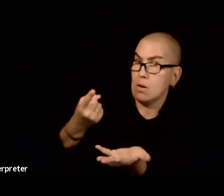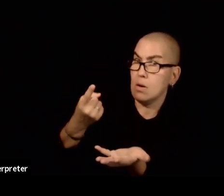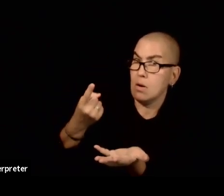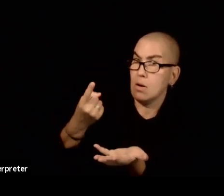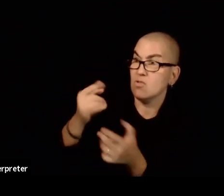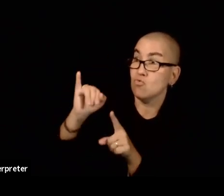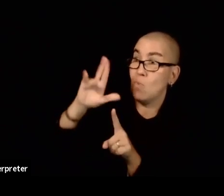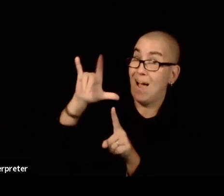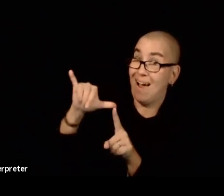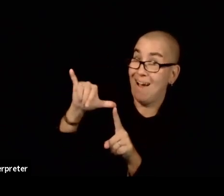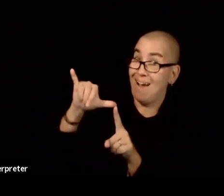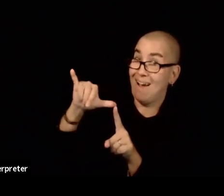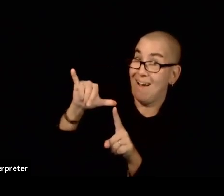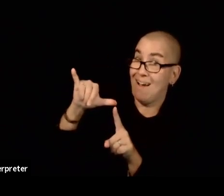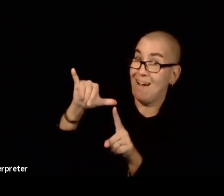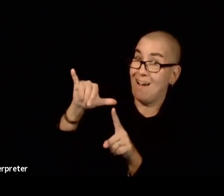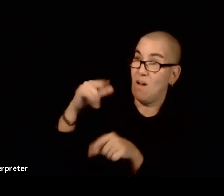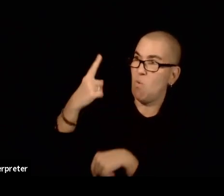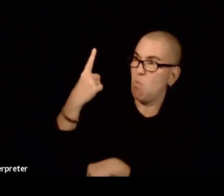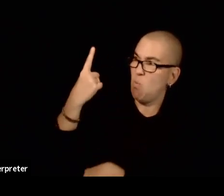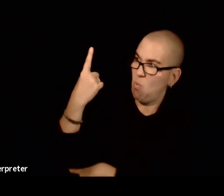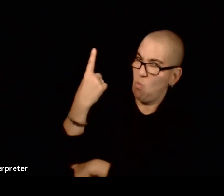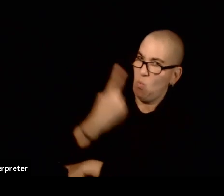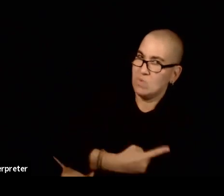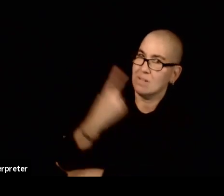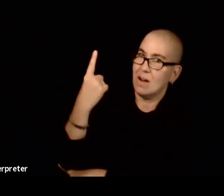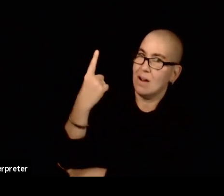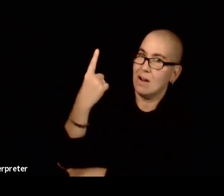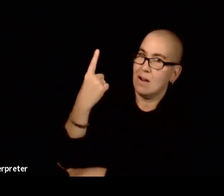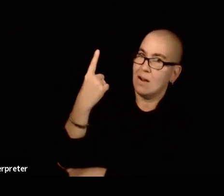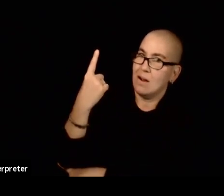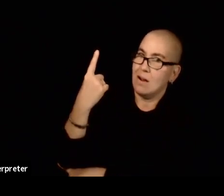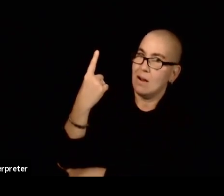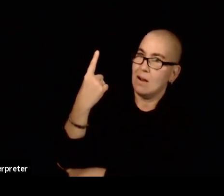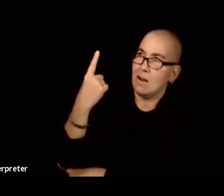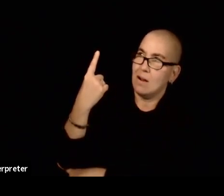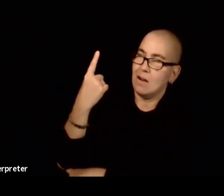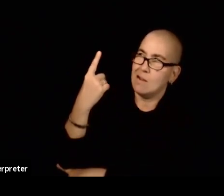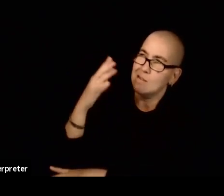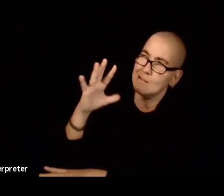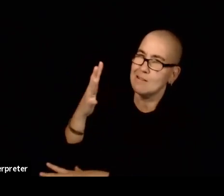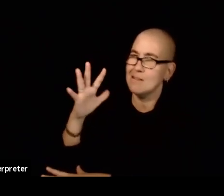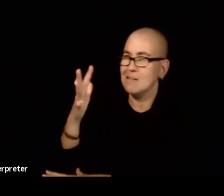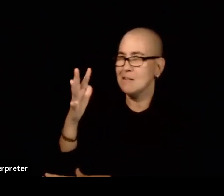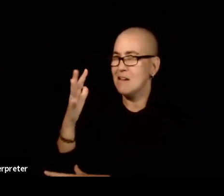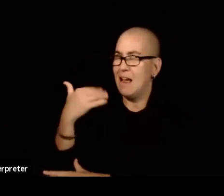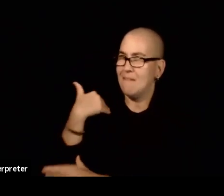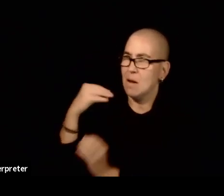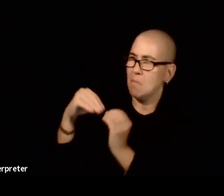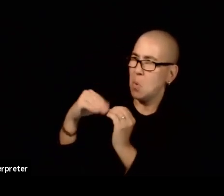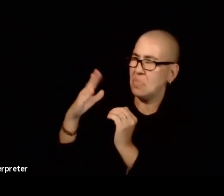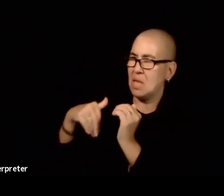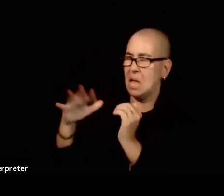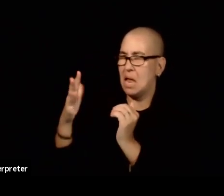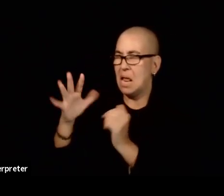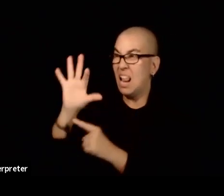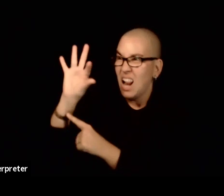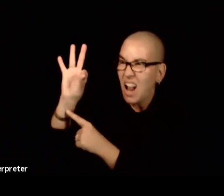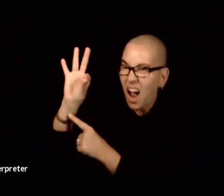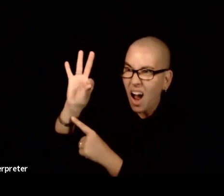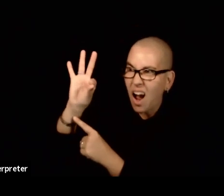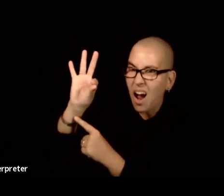of Minnesota. That's a good thing, right? And basically, what do you credit the lowering